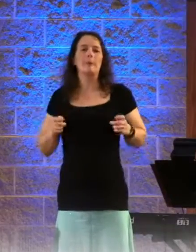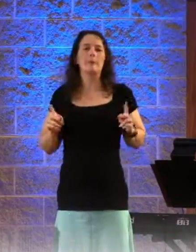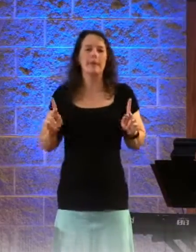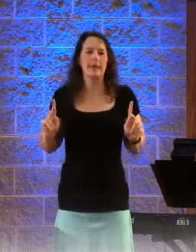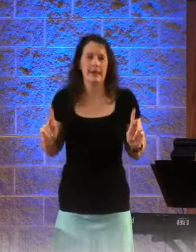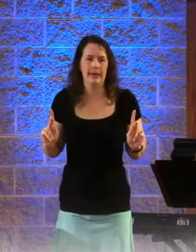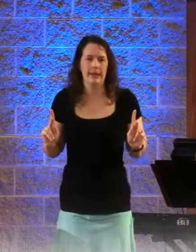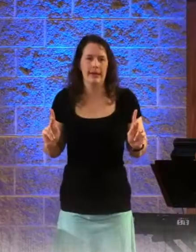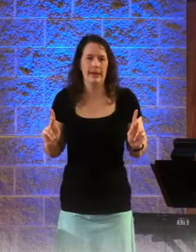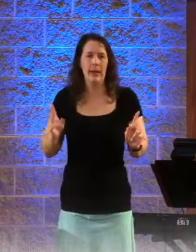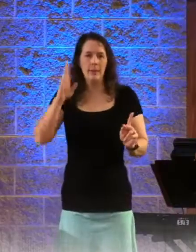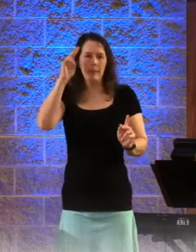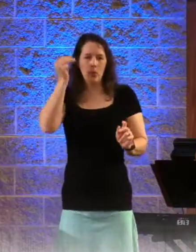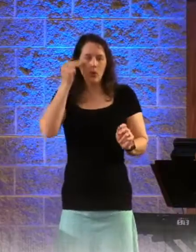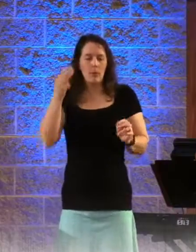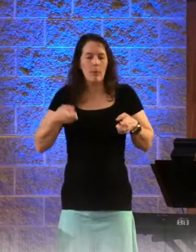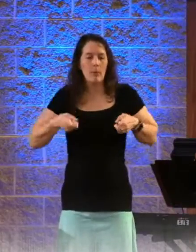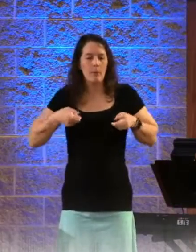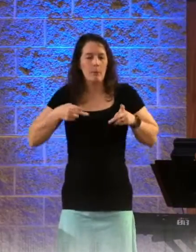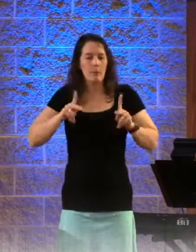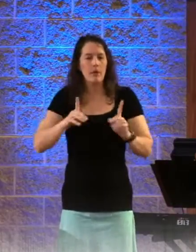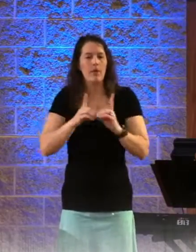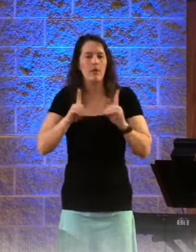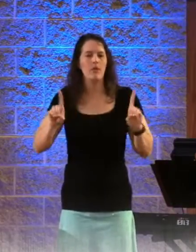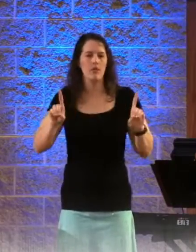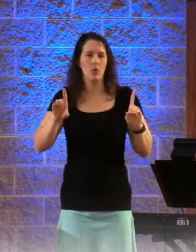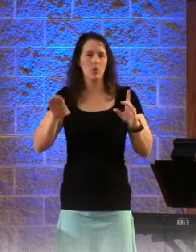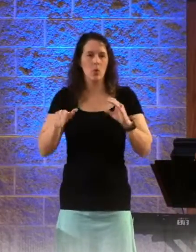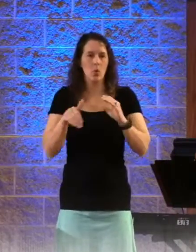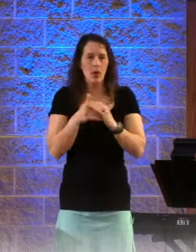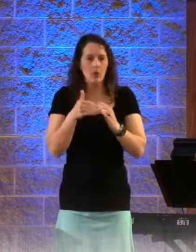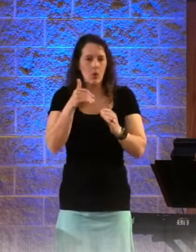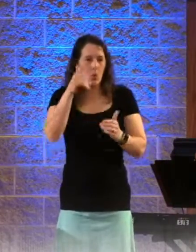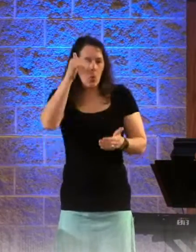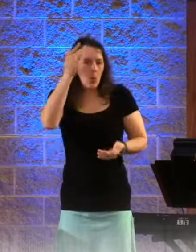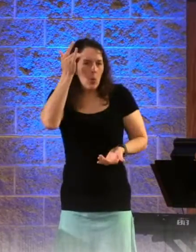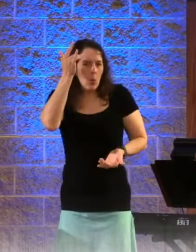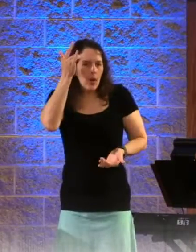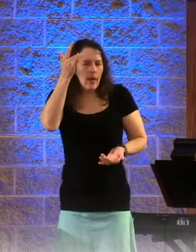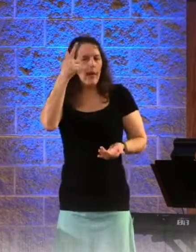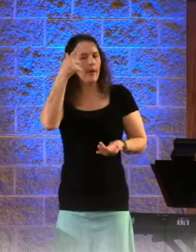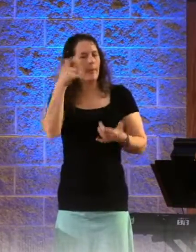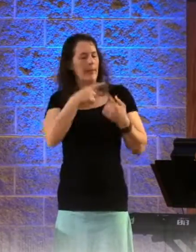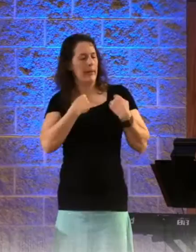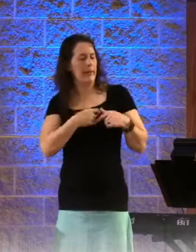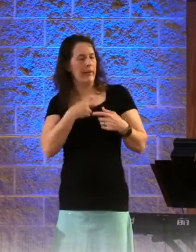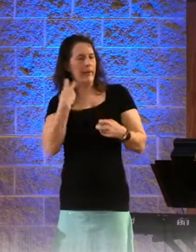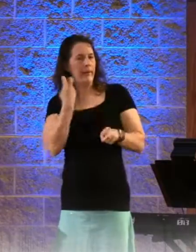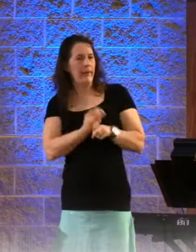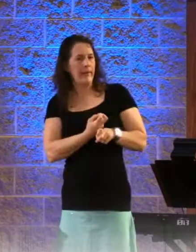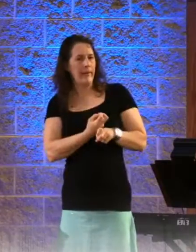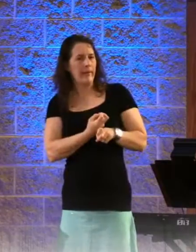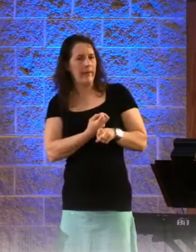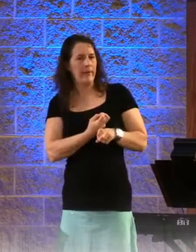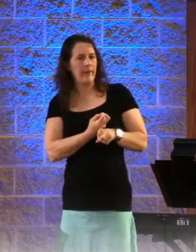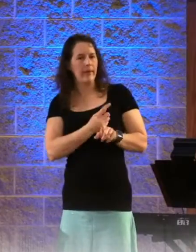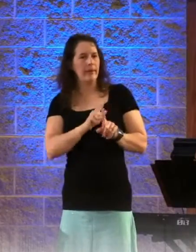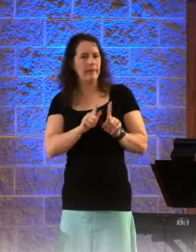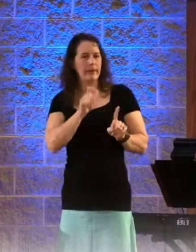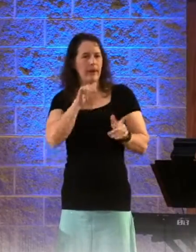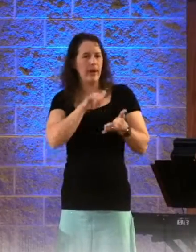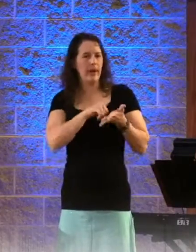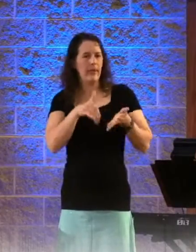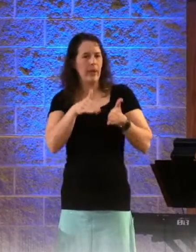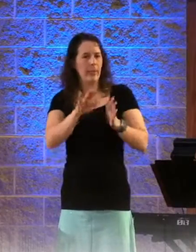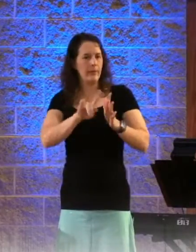there? Moses permitted you to divorce your wives. Why? Because your hearts were hard. But it was not that